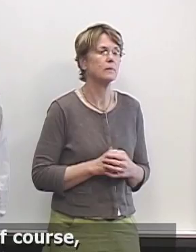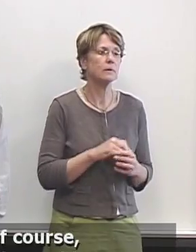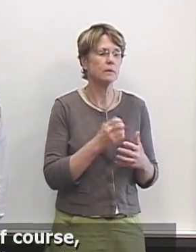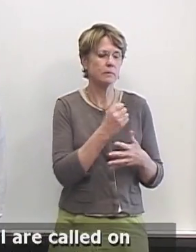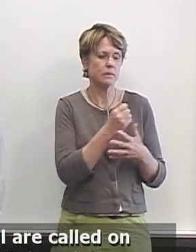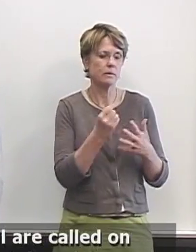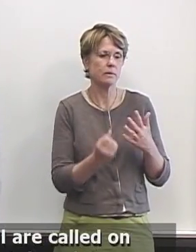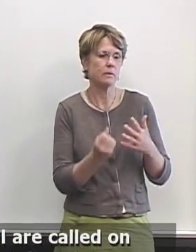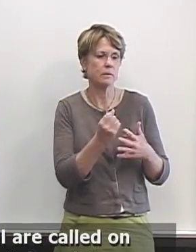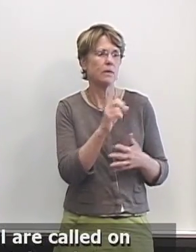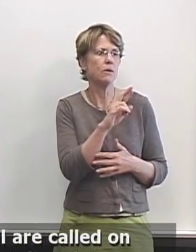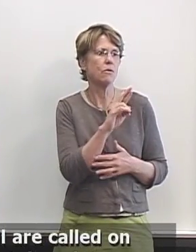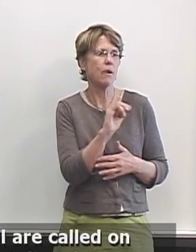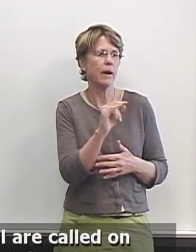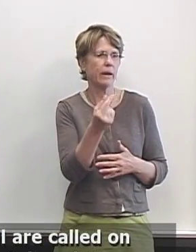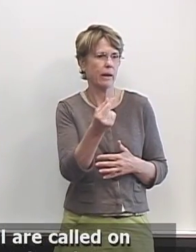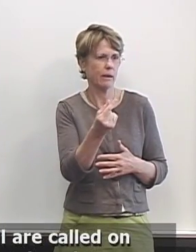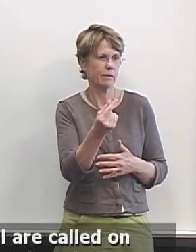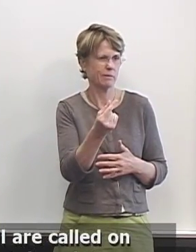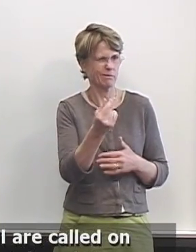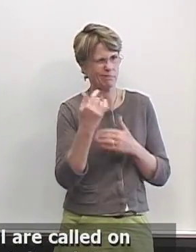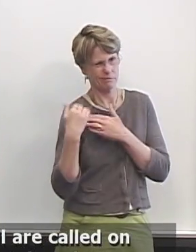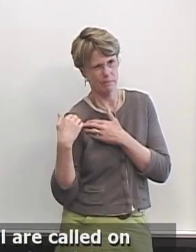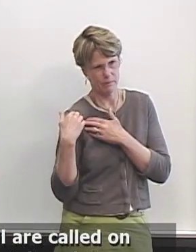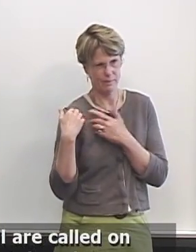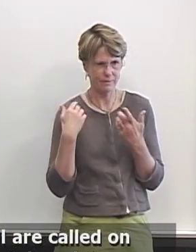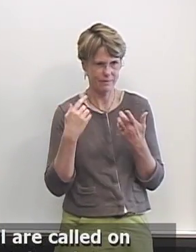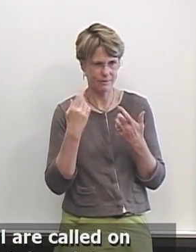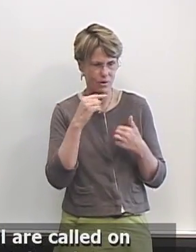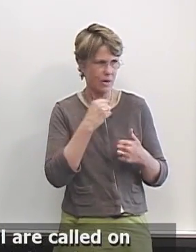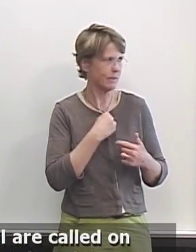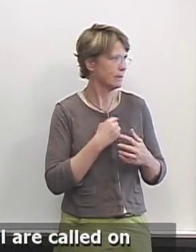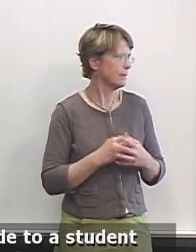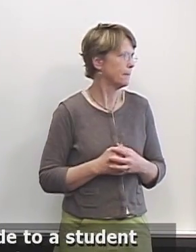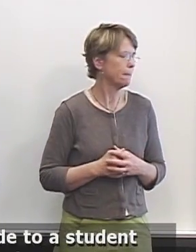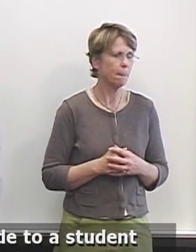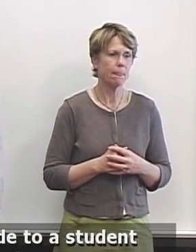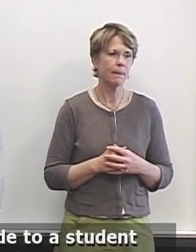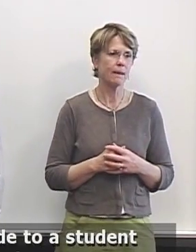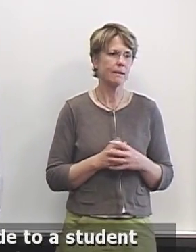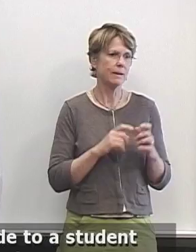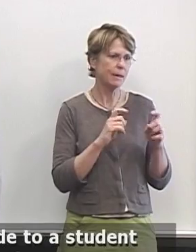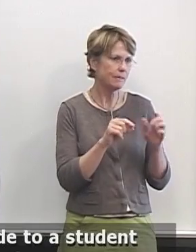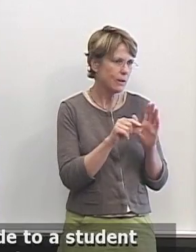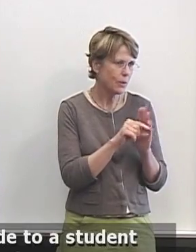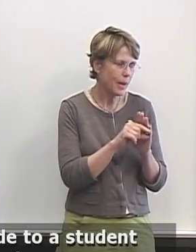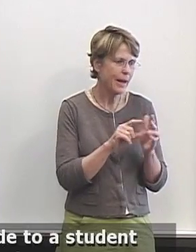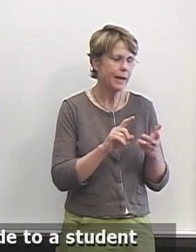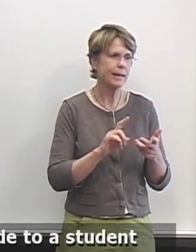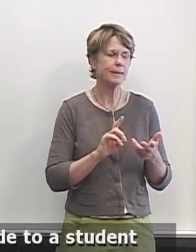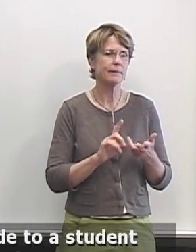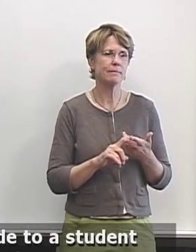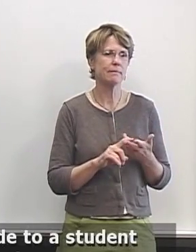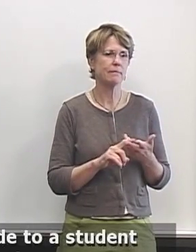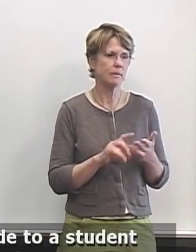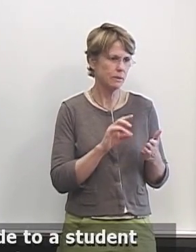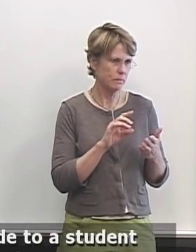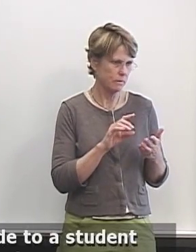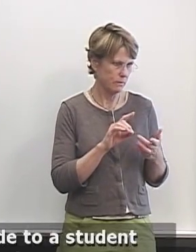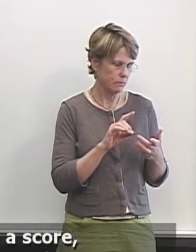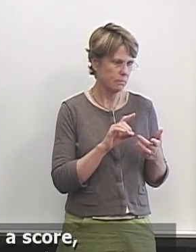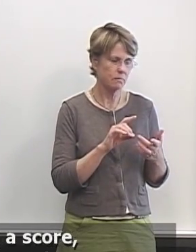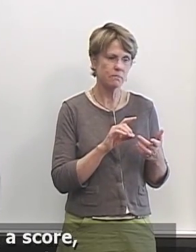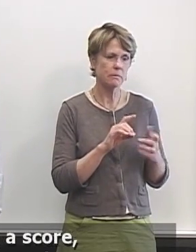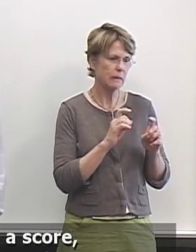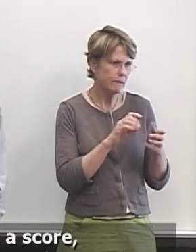ranking, which we all are called on to do at certain points. Giving a grade to a student in a class,